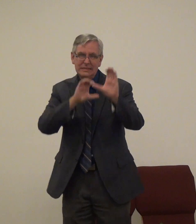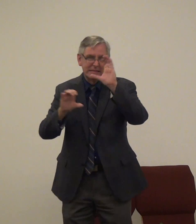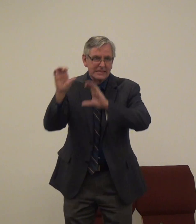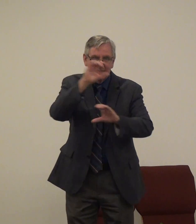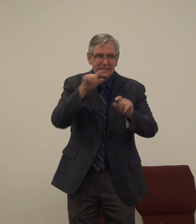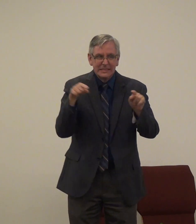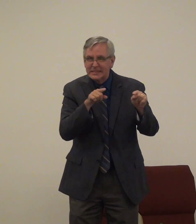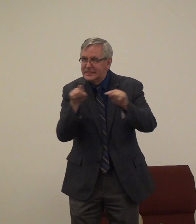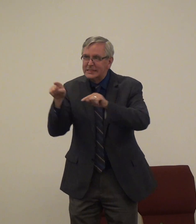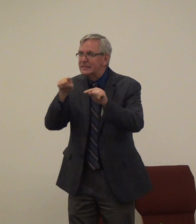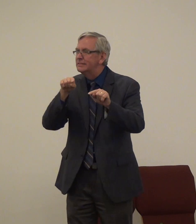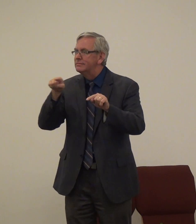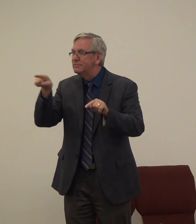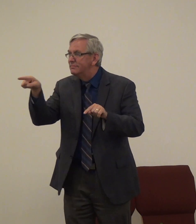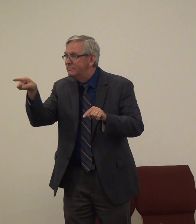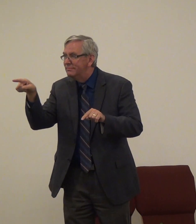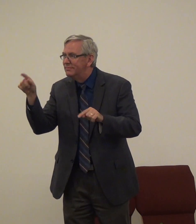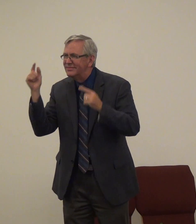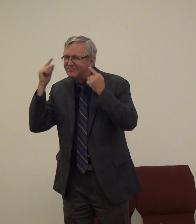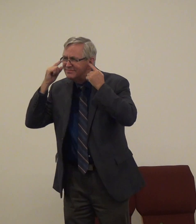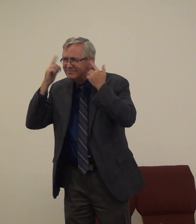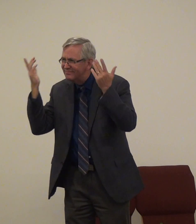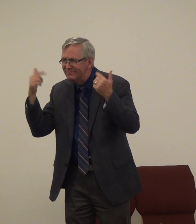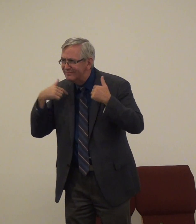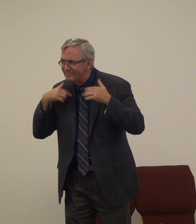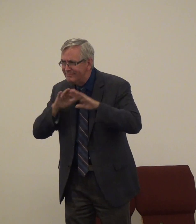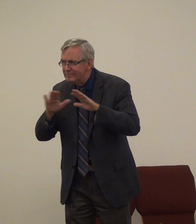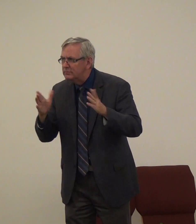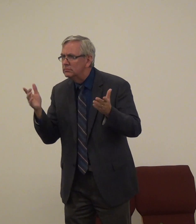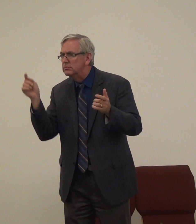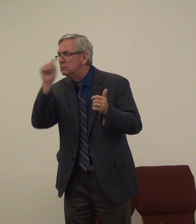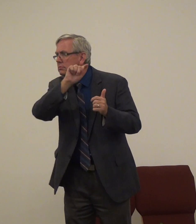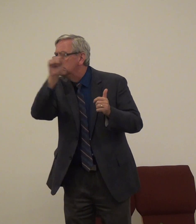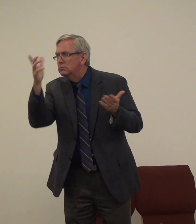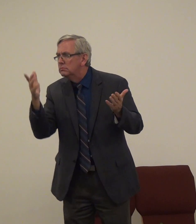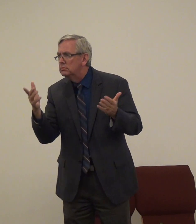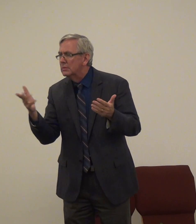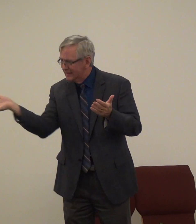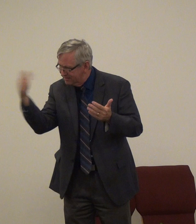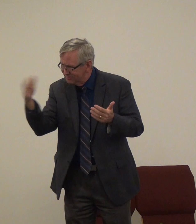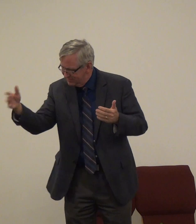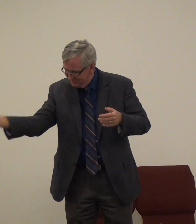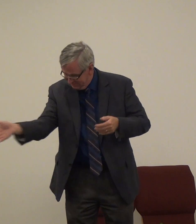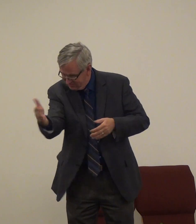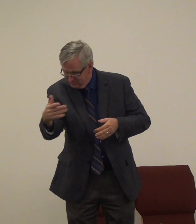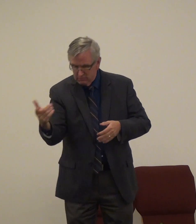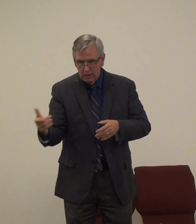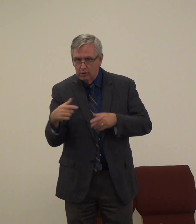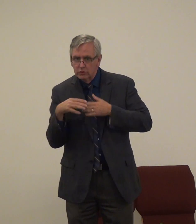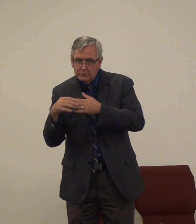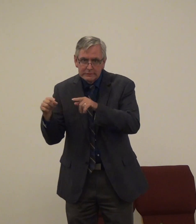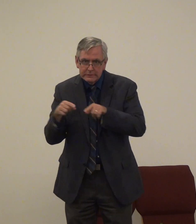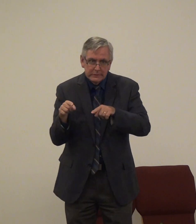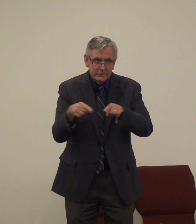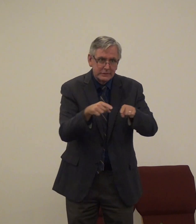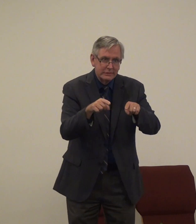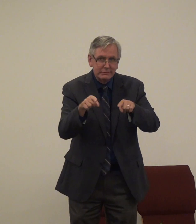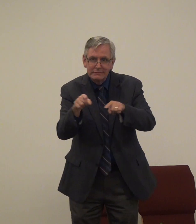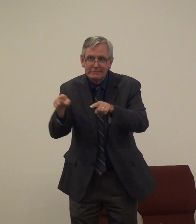and I went looking in the villages. And I would go in and say, I can't hear, and I'm looking for other people. And somebody